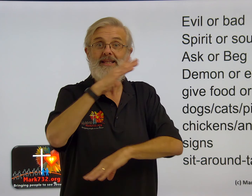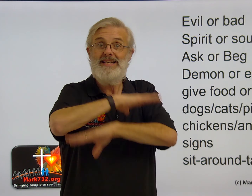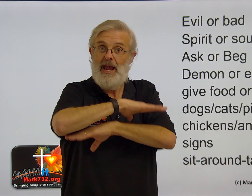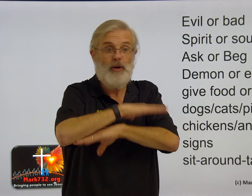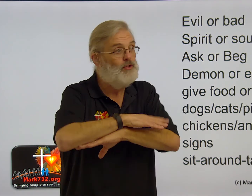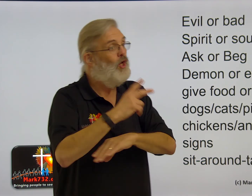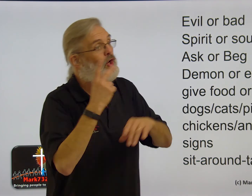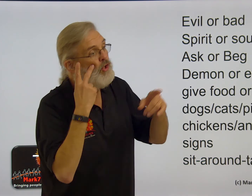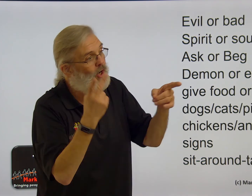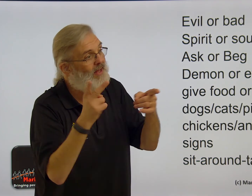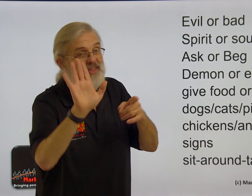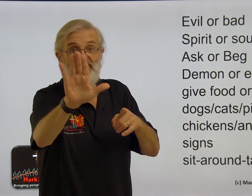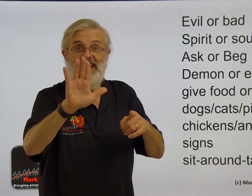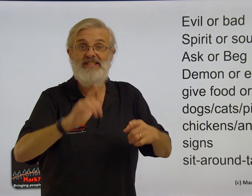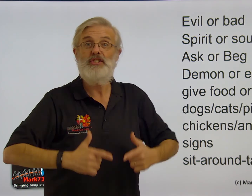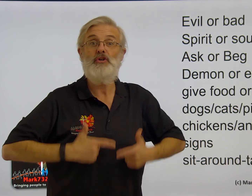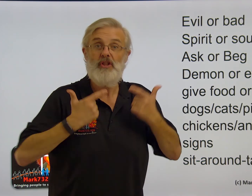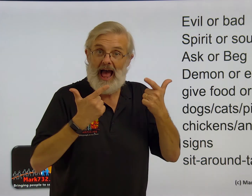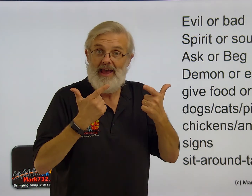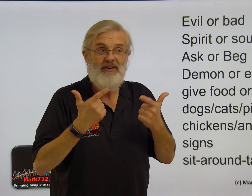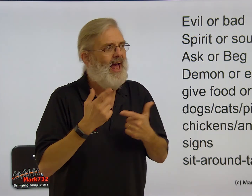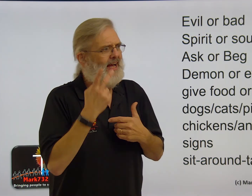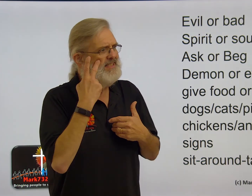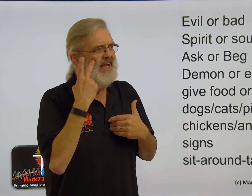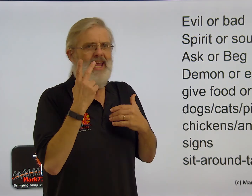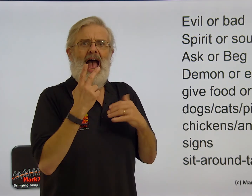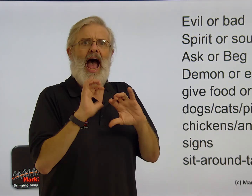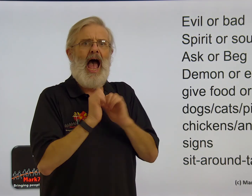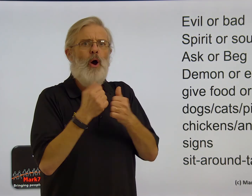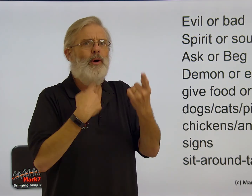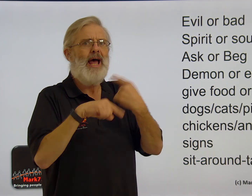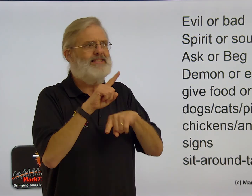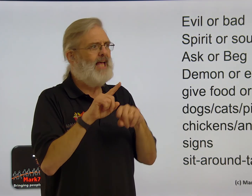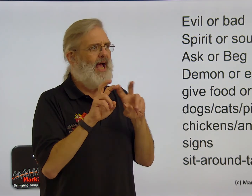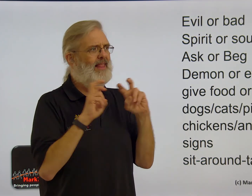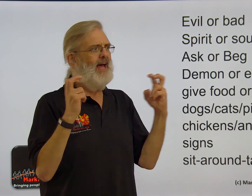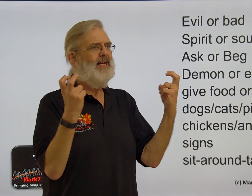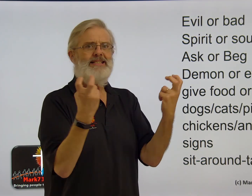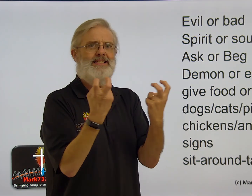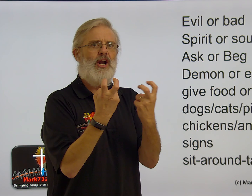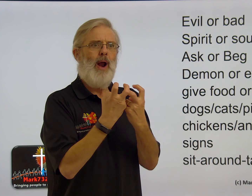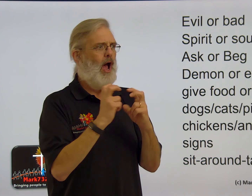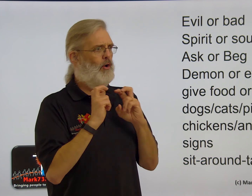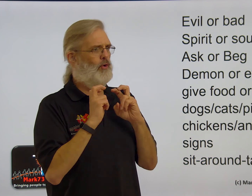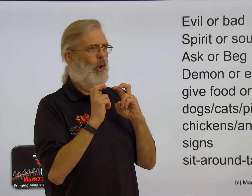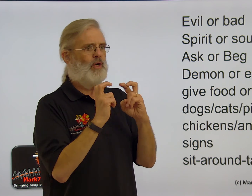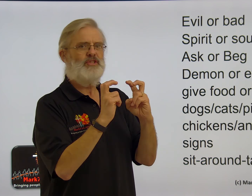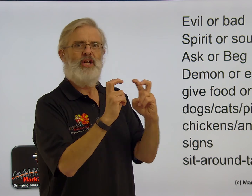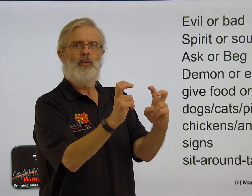table look at the things in your life and see how would I sign that sit around or sit around